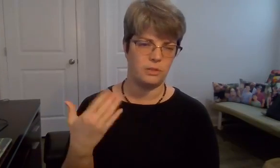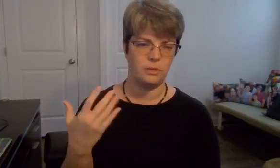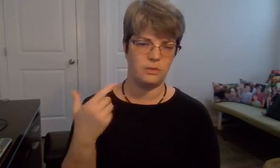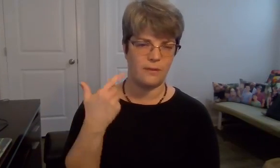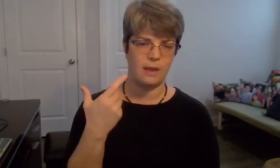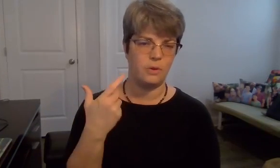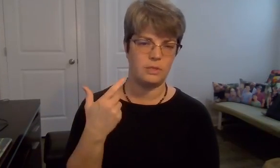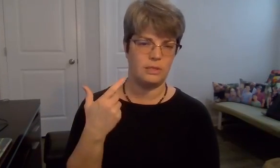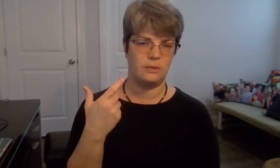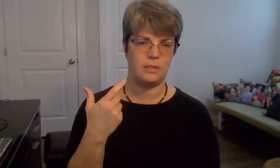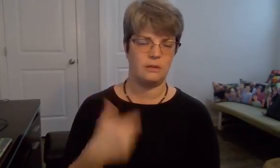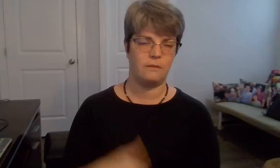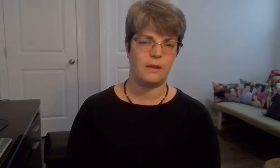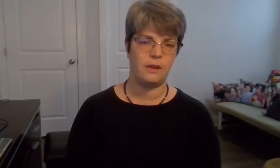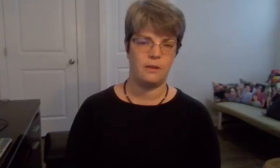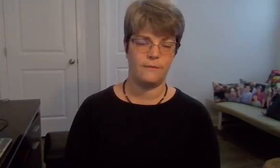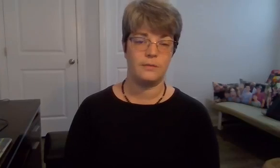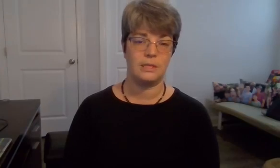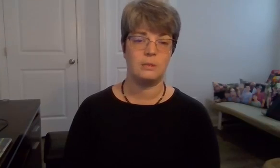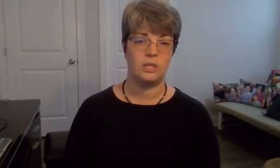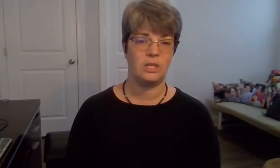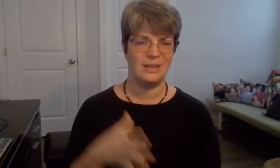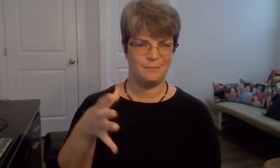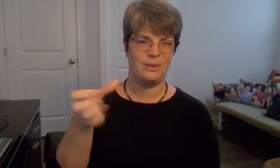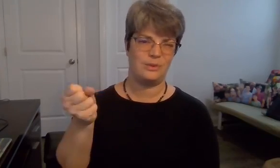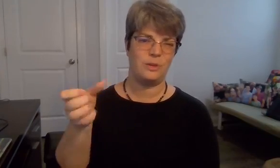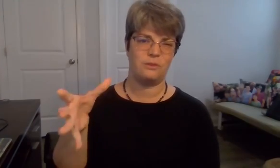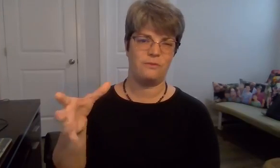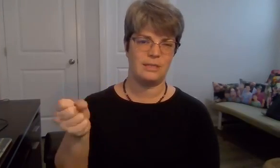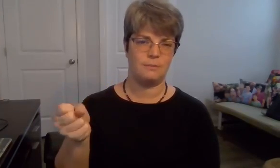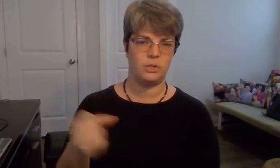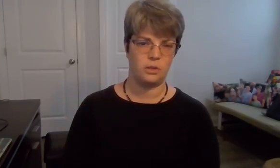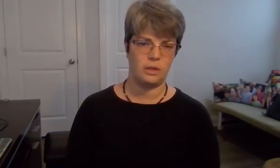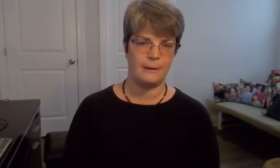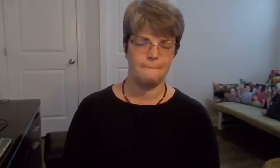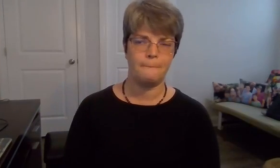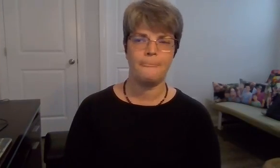of those fine motor skills that are involved in speech. But you can squeeze your fist much earlier.